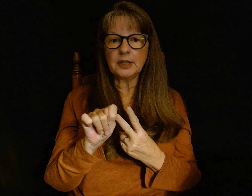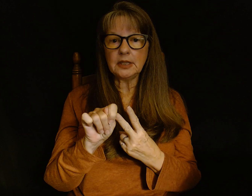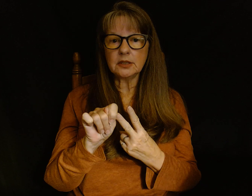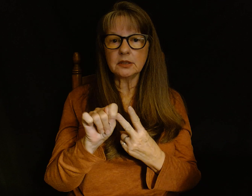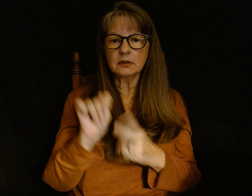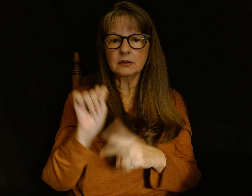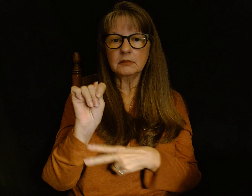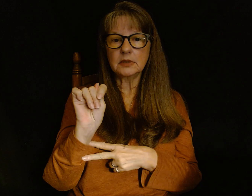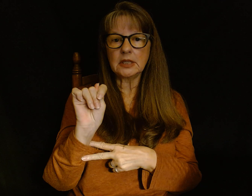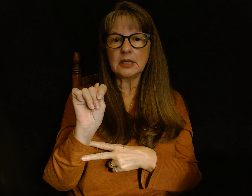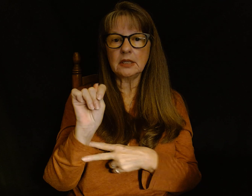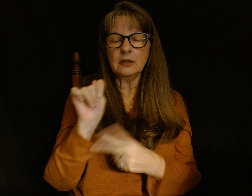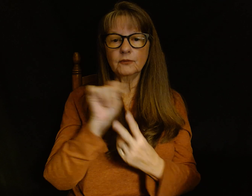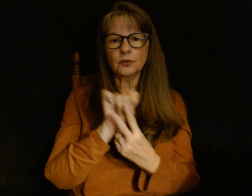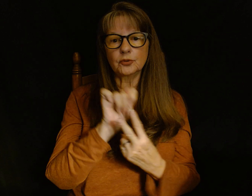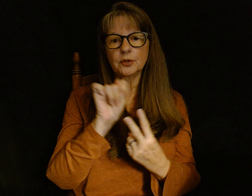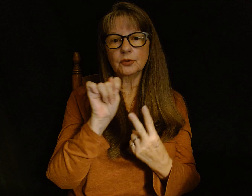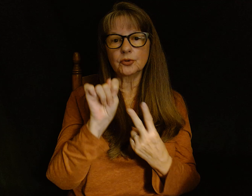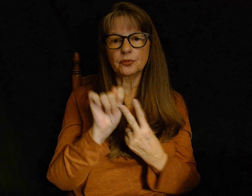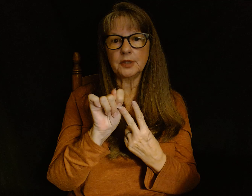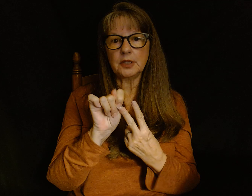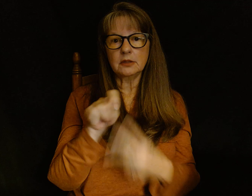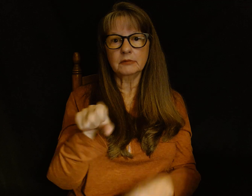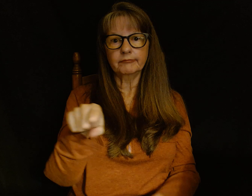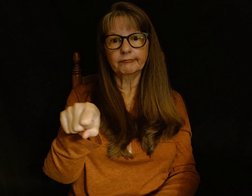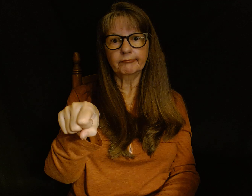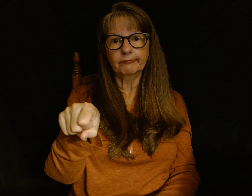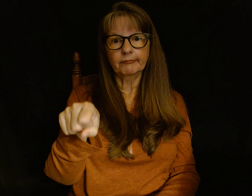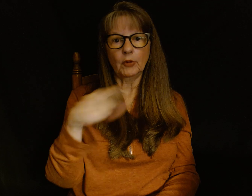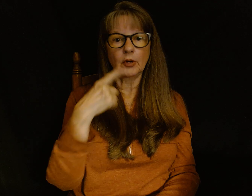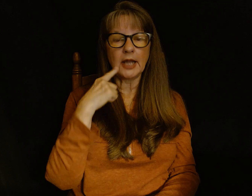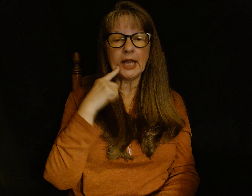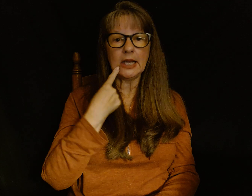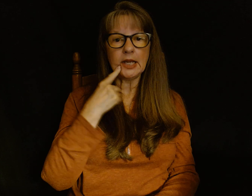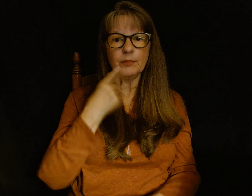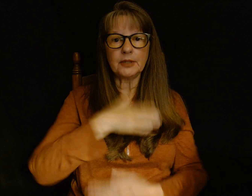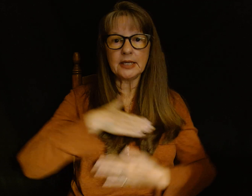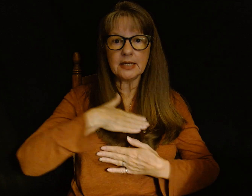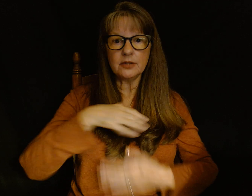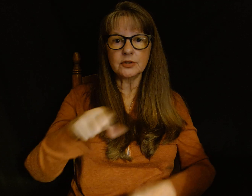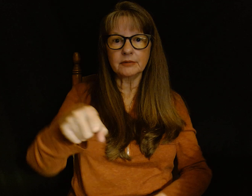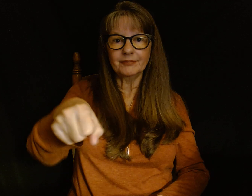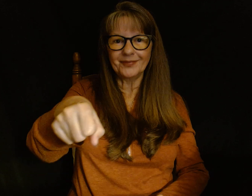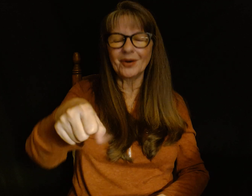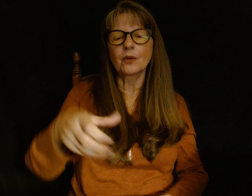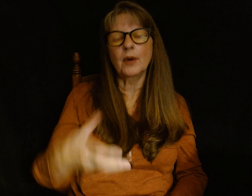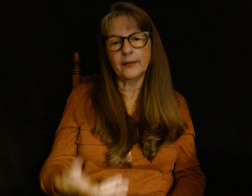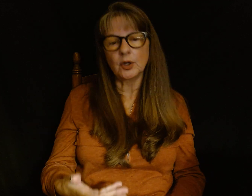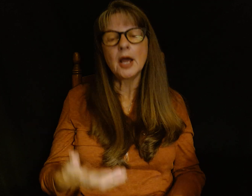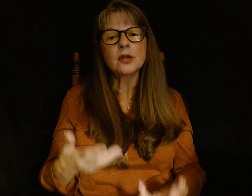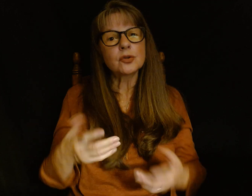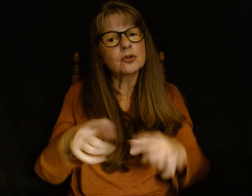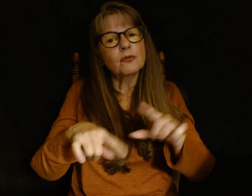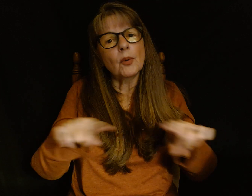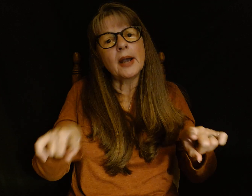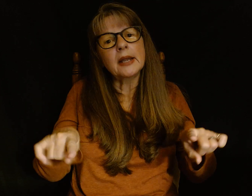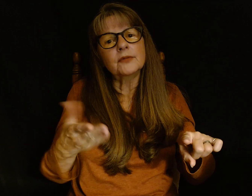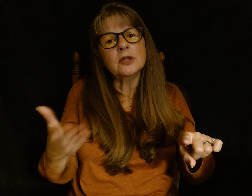treat, T for trick or treat, or candy please, or whatever. So there's a variety of things that you